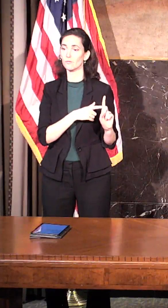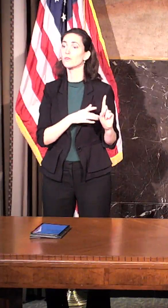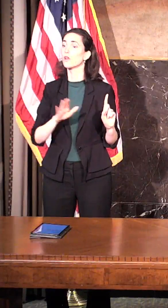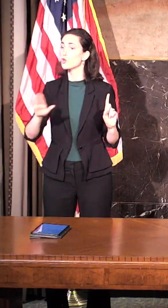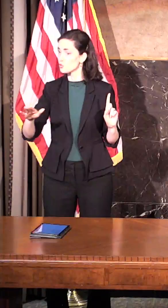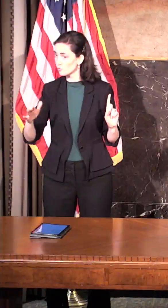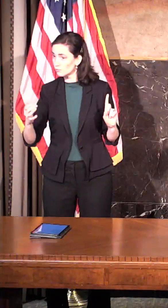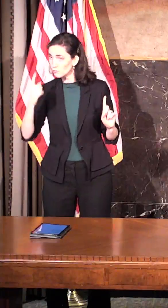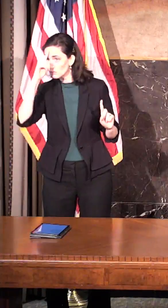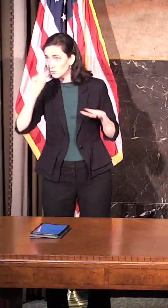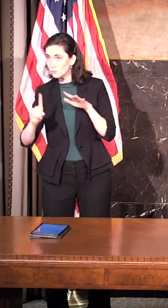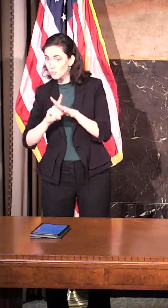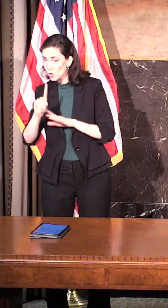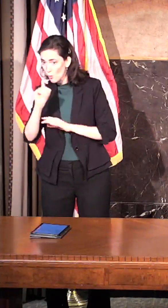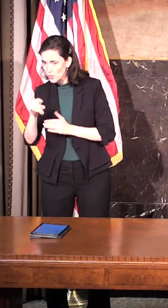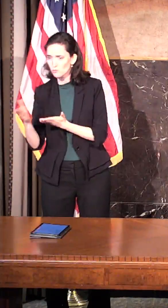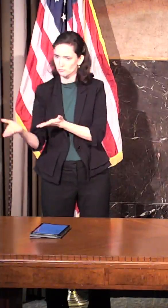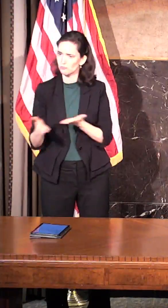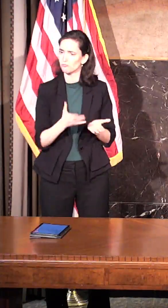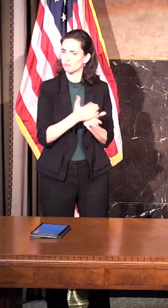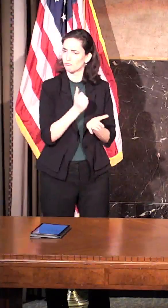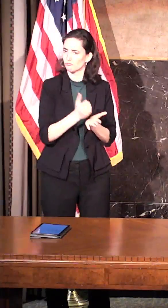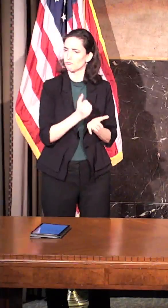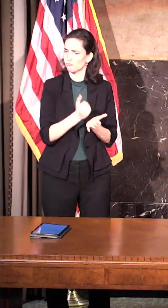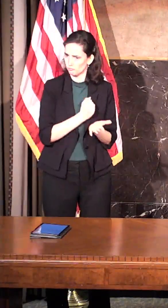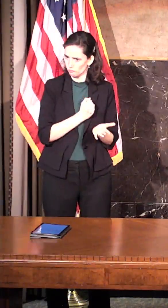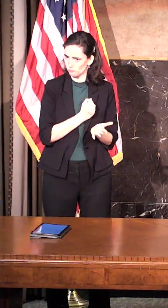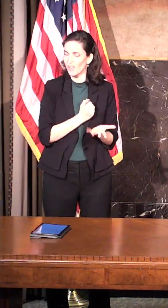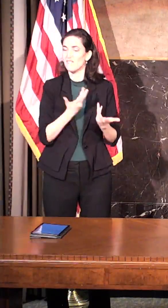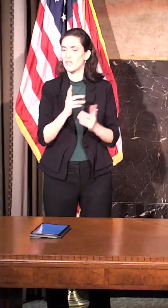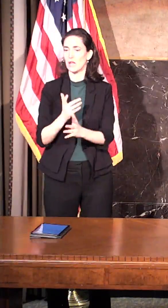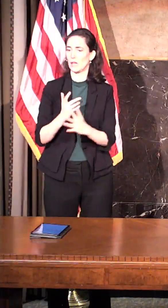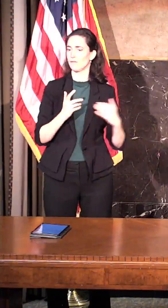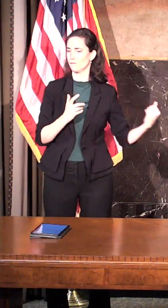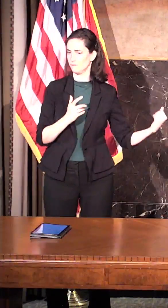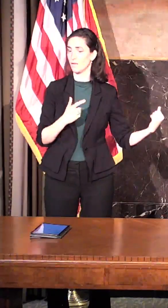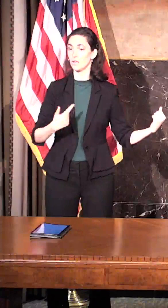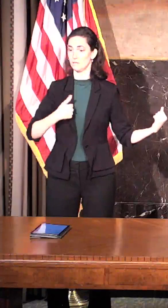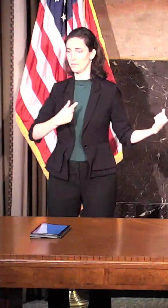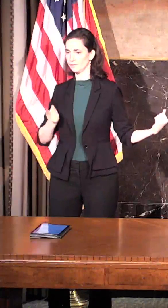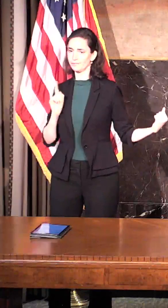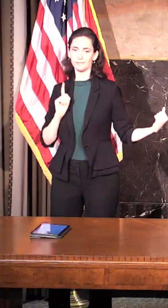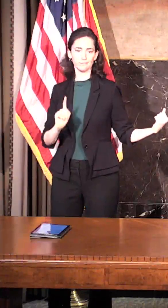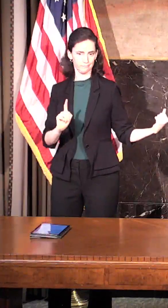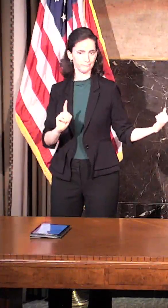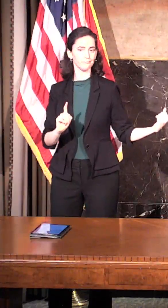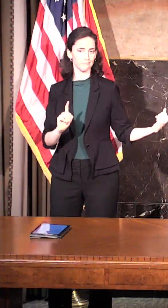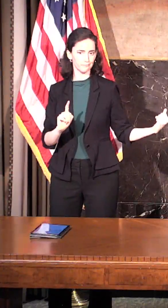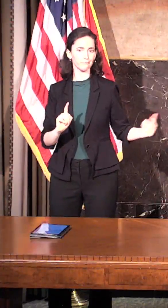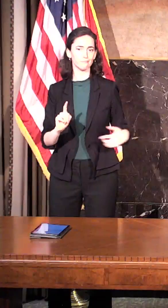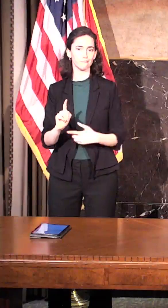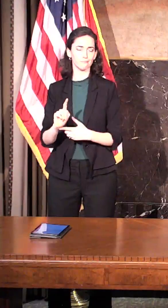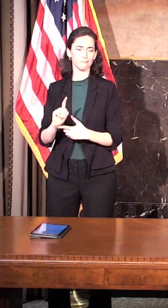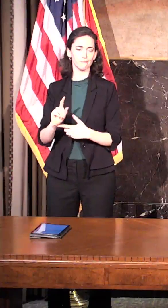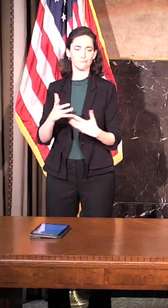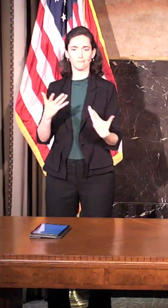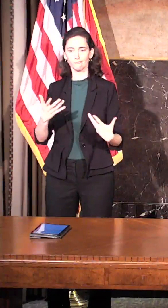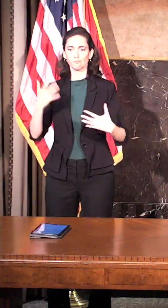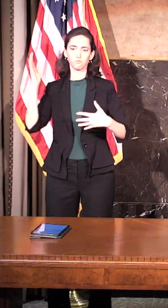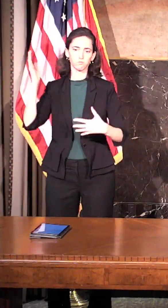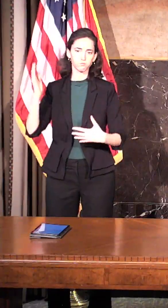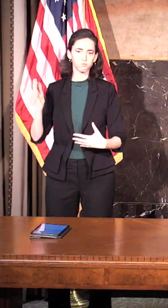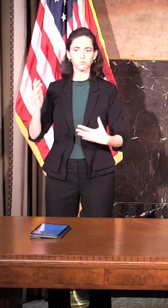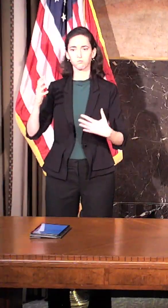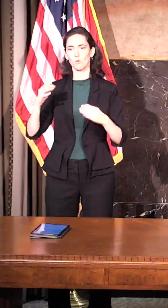direct any questions that you have for him to him before he leaves the podium, and then I'll come back on the other side of Dr. Cantor and give you